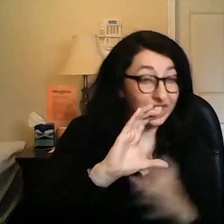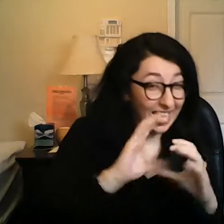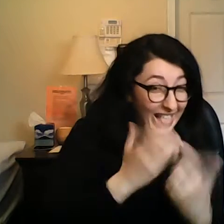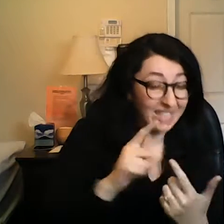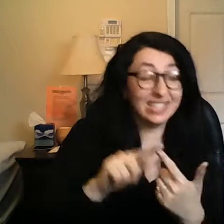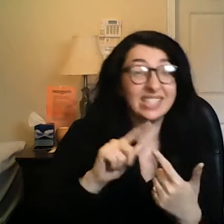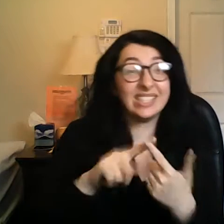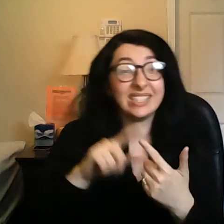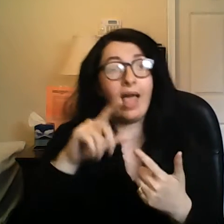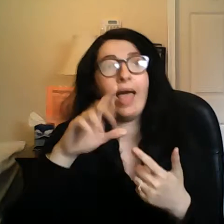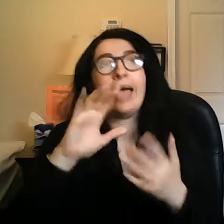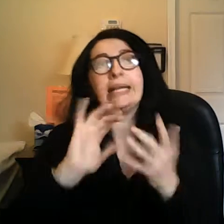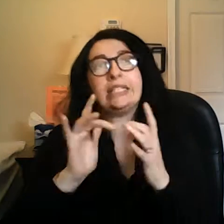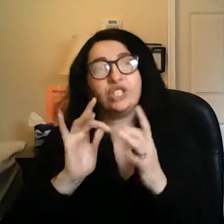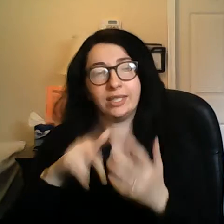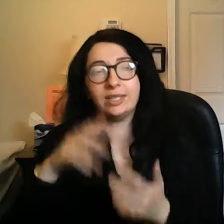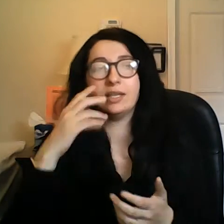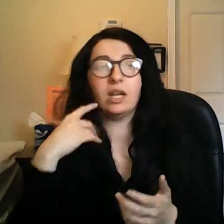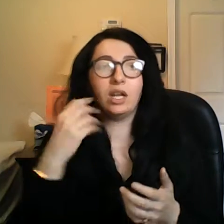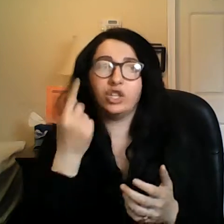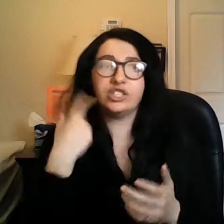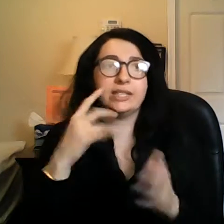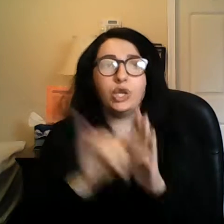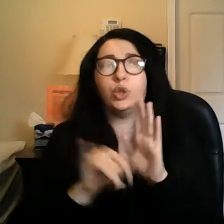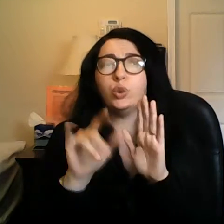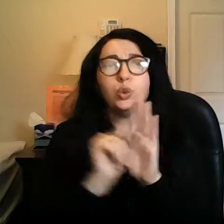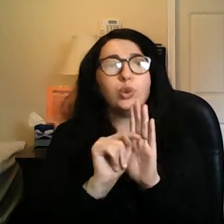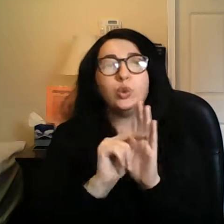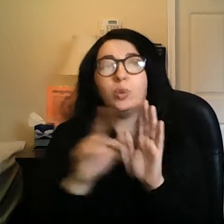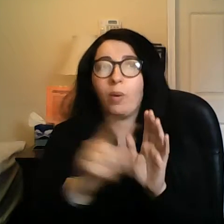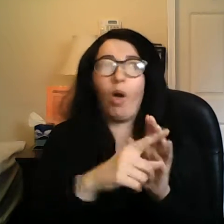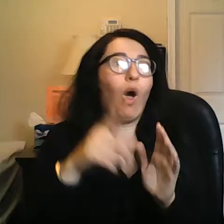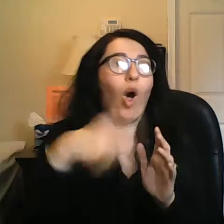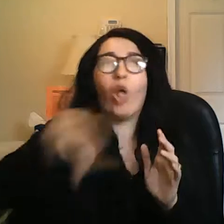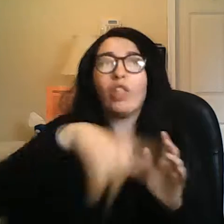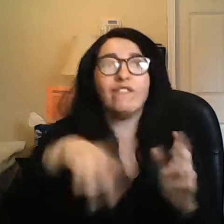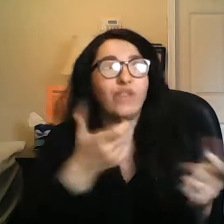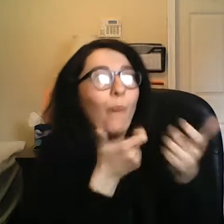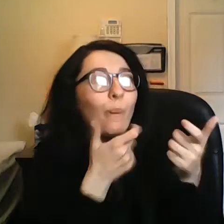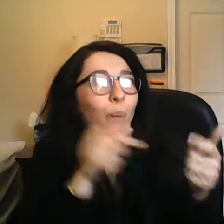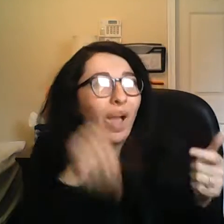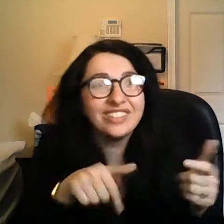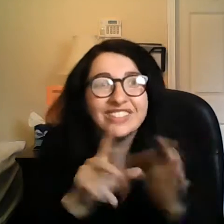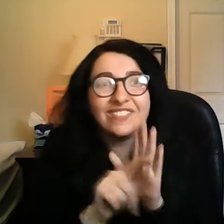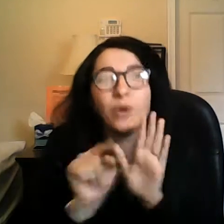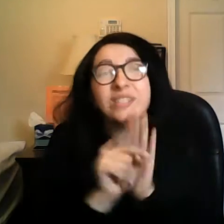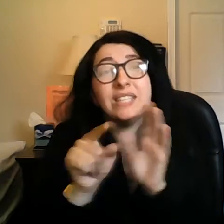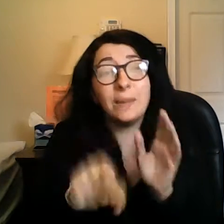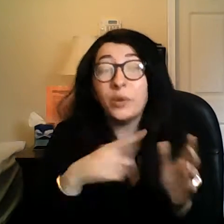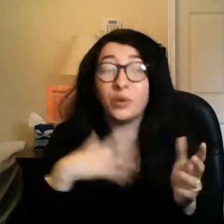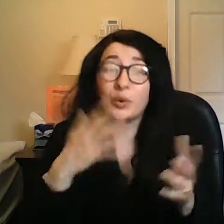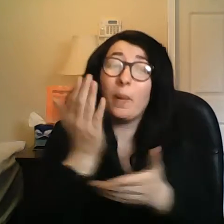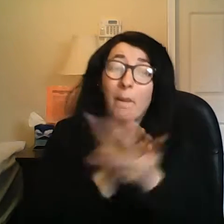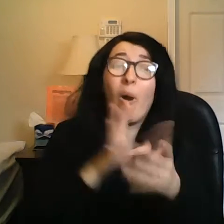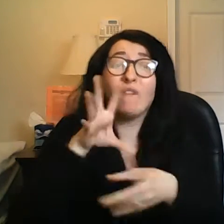time lapses, tutorials on YouTube. Every one of you watching this video now, you're part of the YouTube art community, and there's so many things available